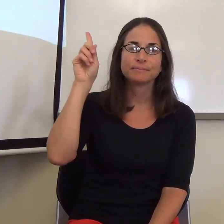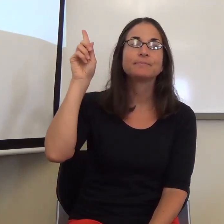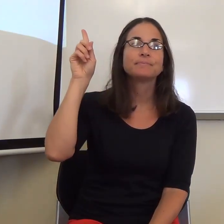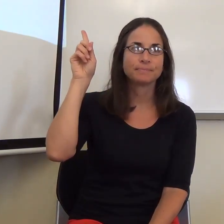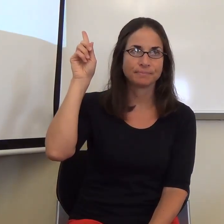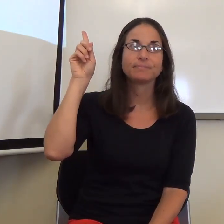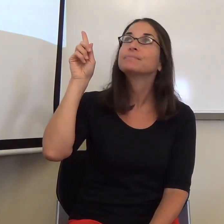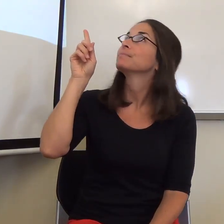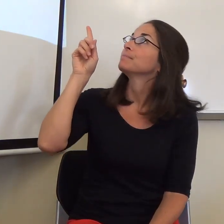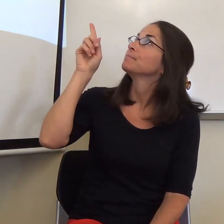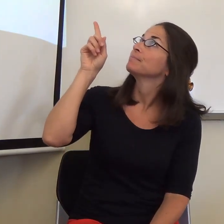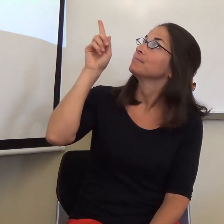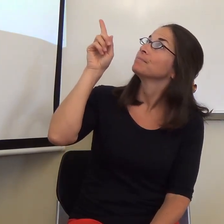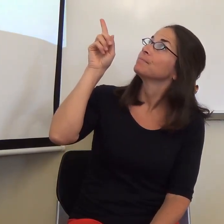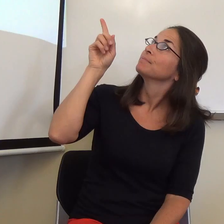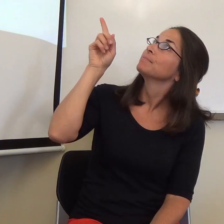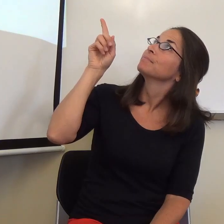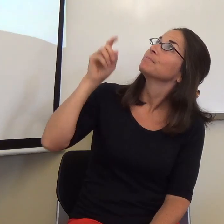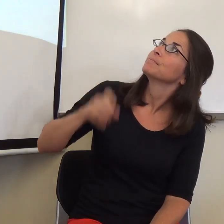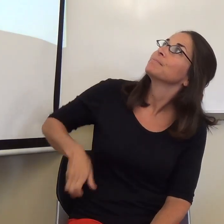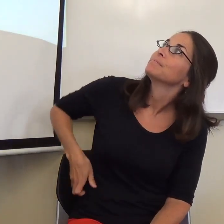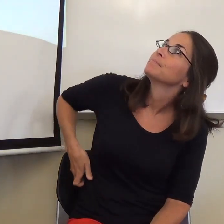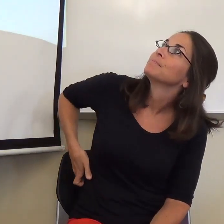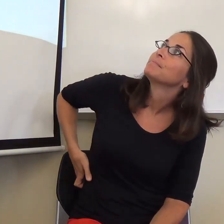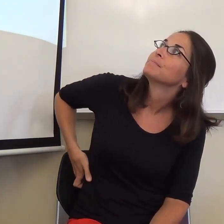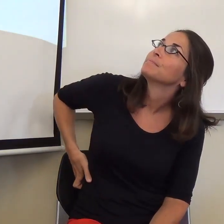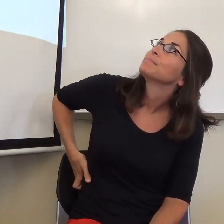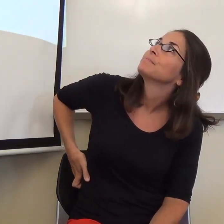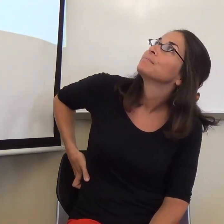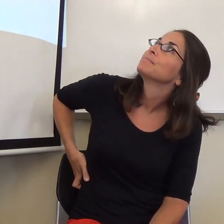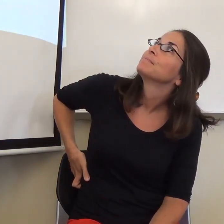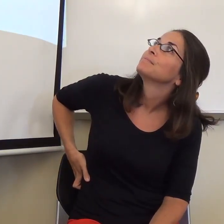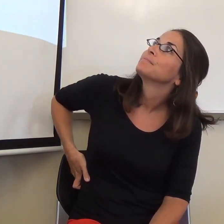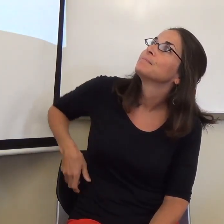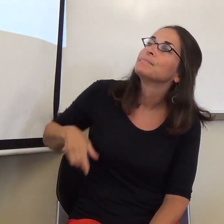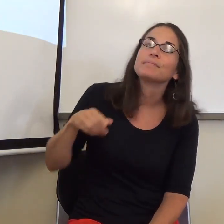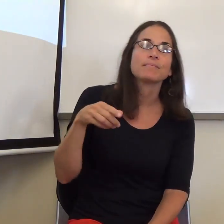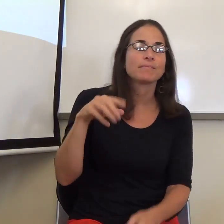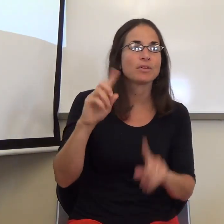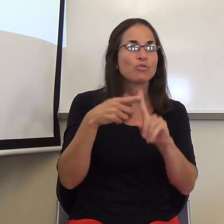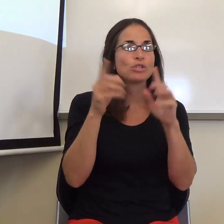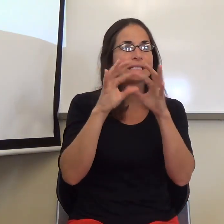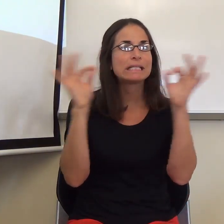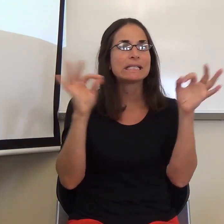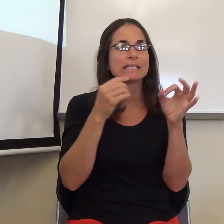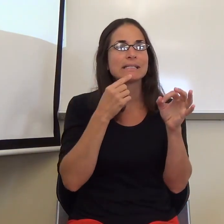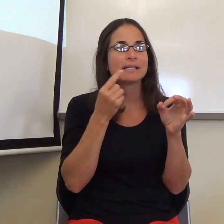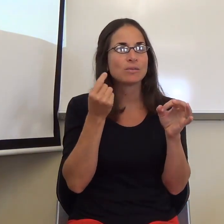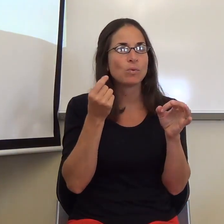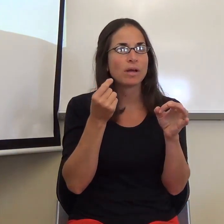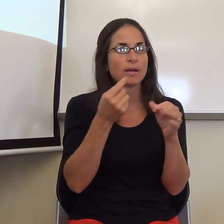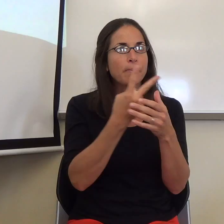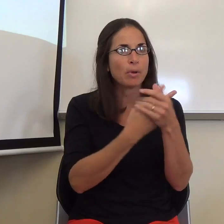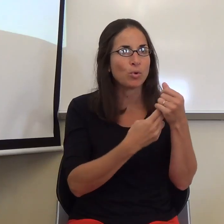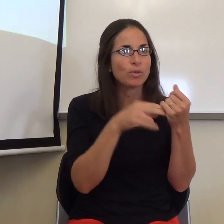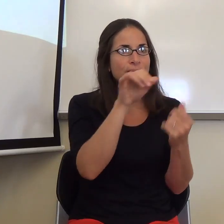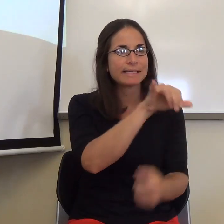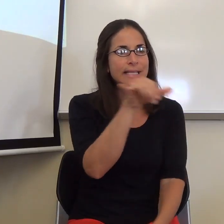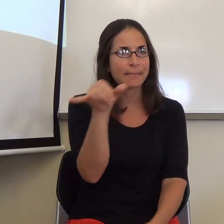collecting and reviewing new words. What this sentence says is that these are both the same, right? Both of